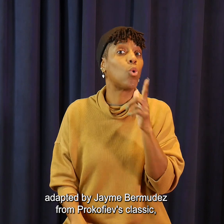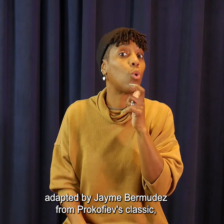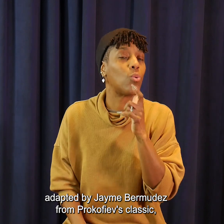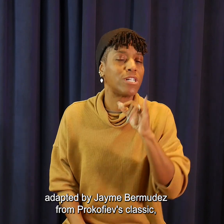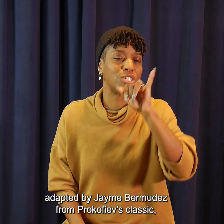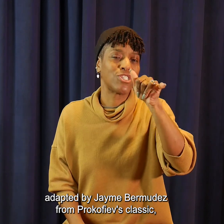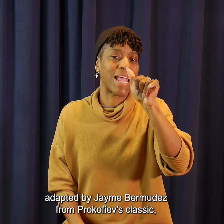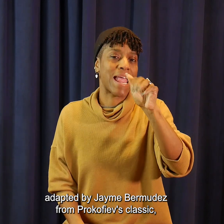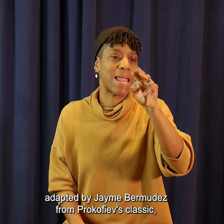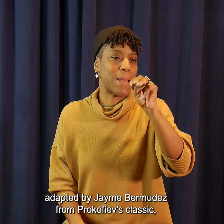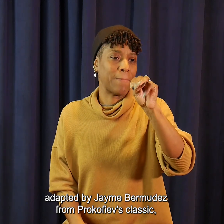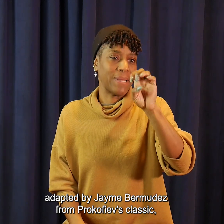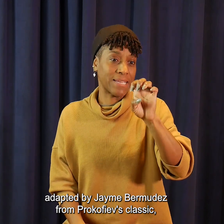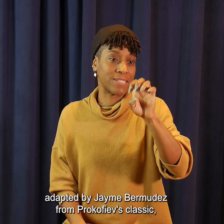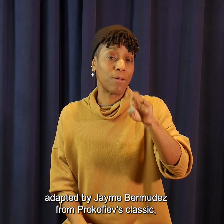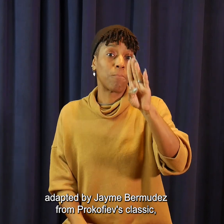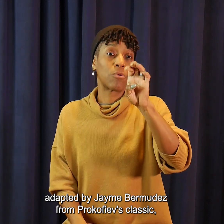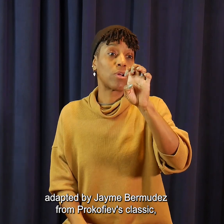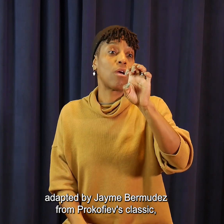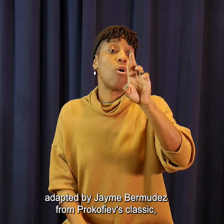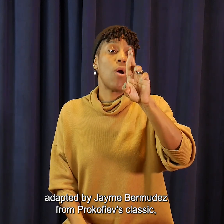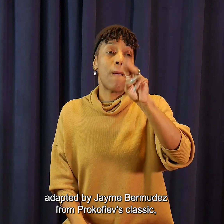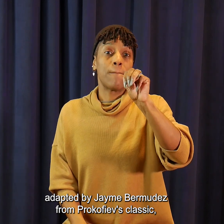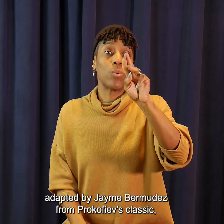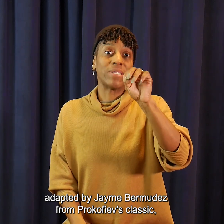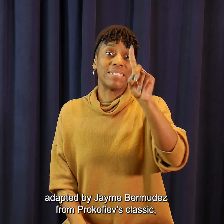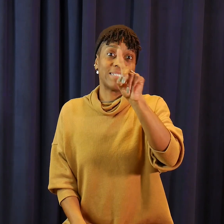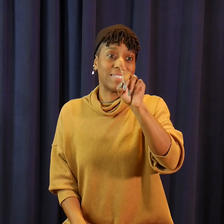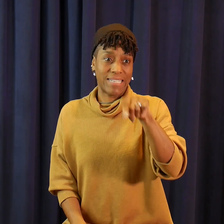Jaime Bermudez from Prokofiev's classic.